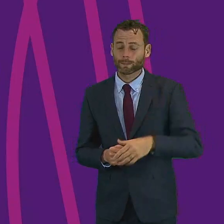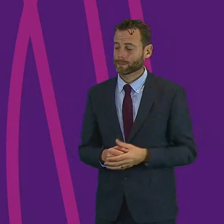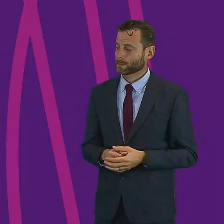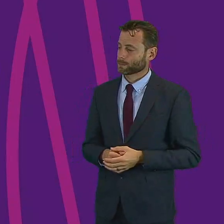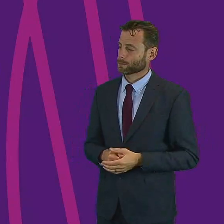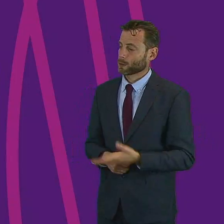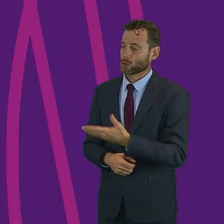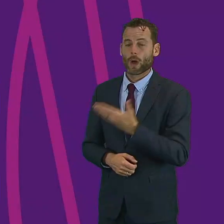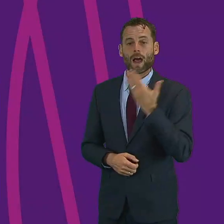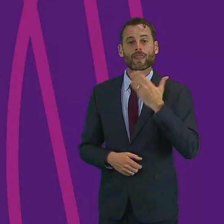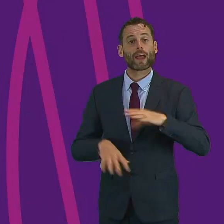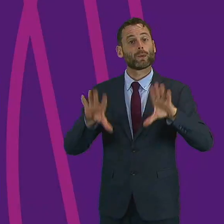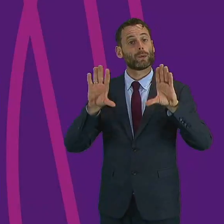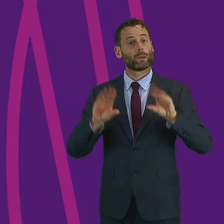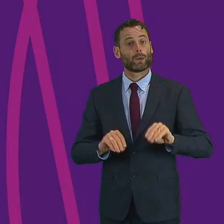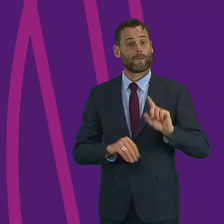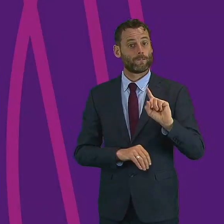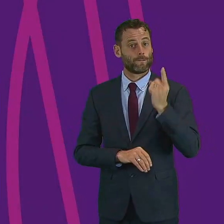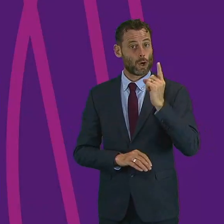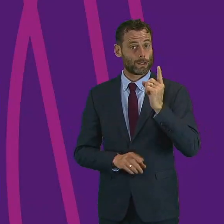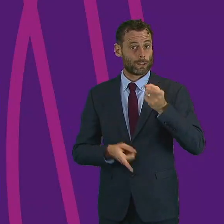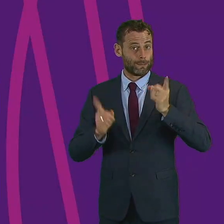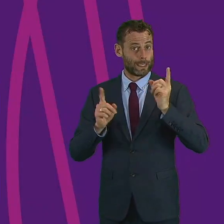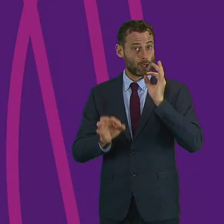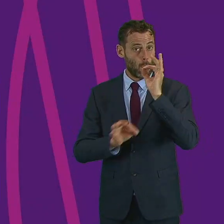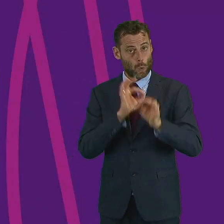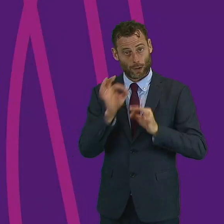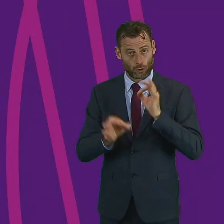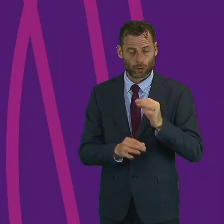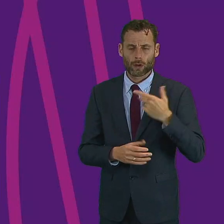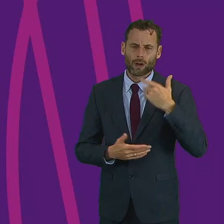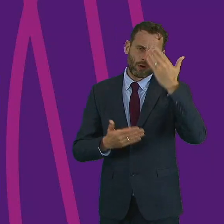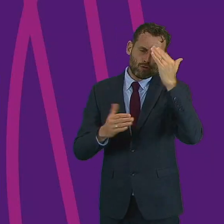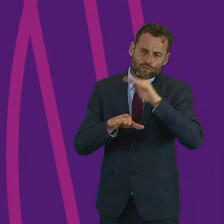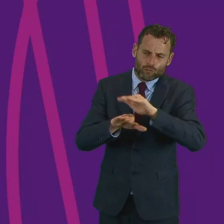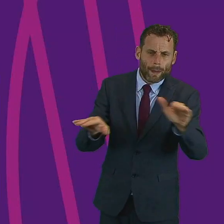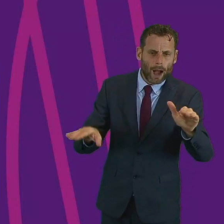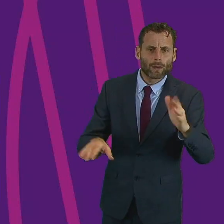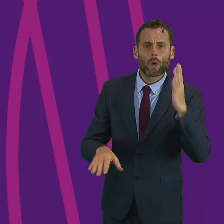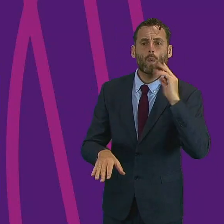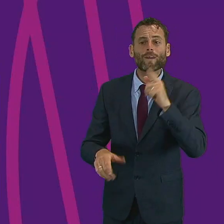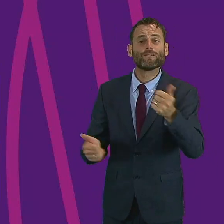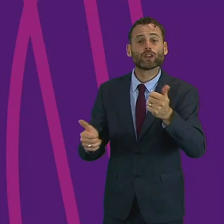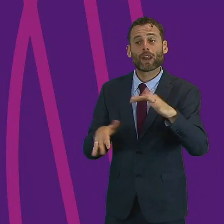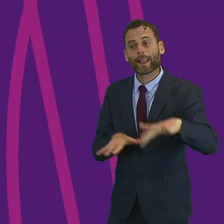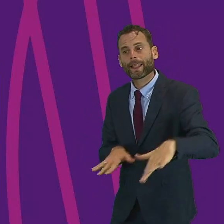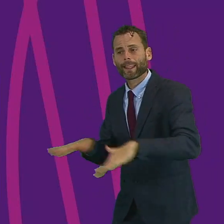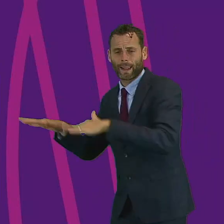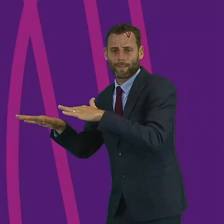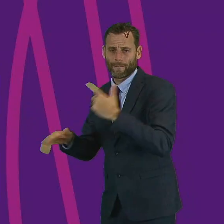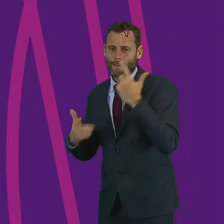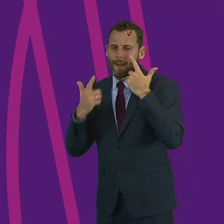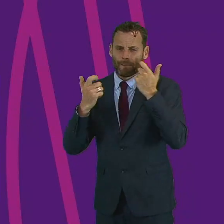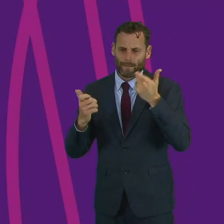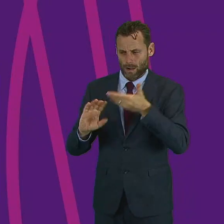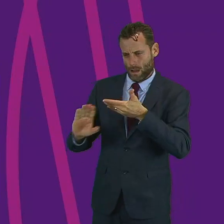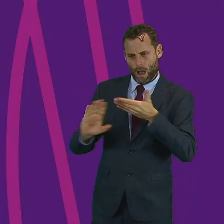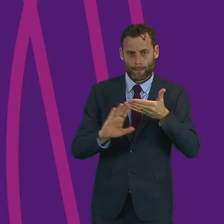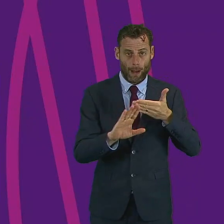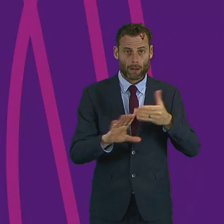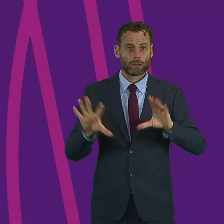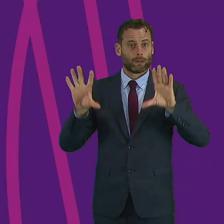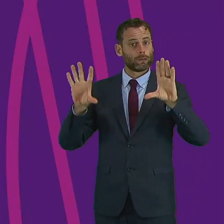the A83 Reasonably Thankful Pass this year, causing yet more woe for residents and businesses in Argyll and the West Highlands. The Transport Secretary has